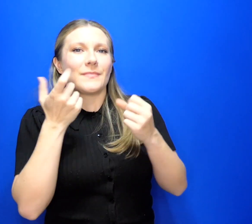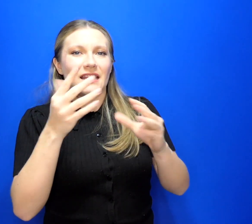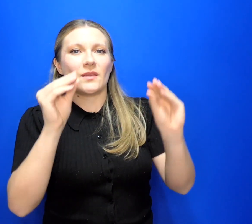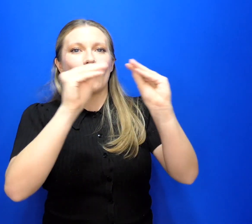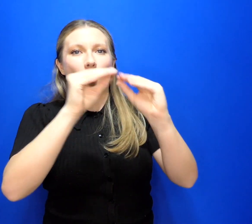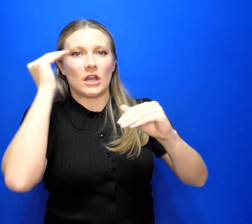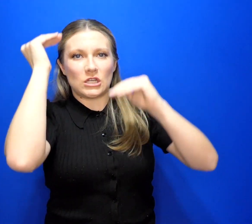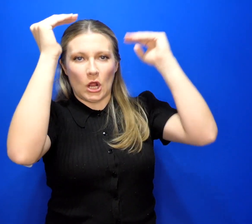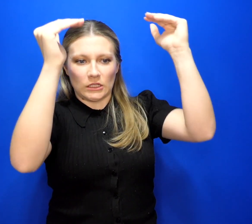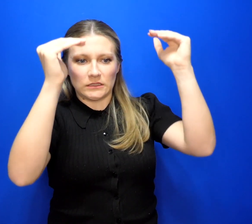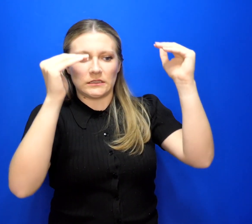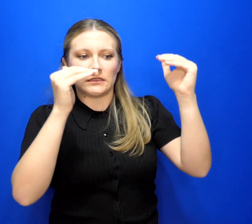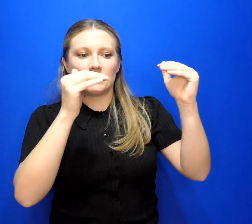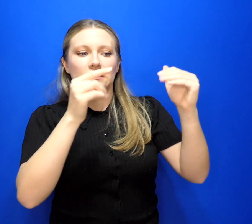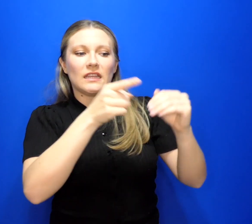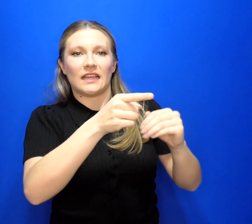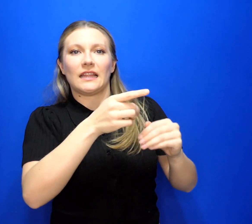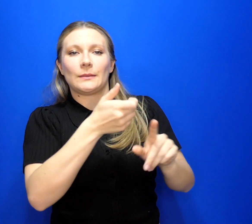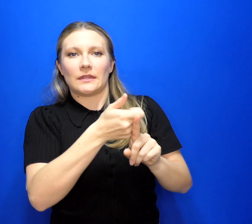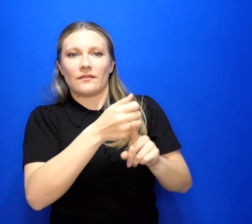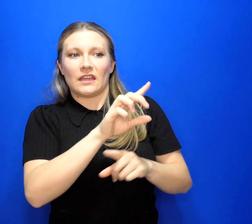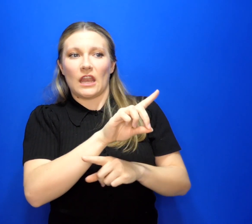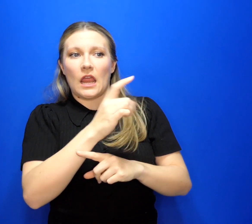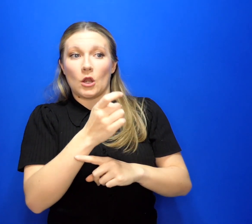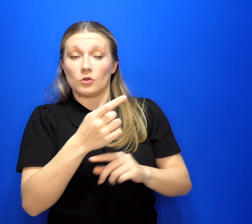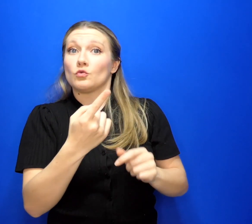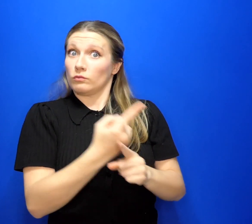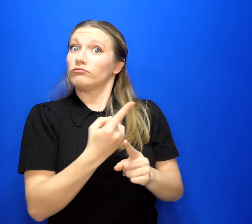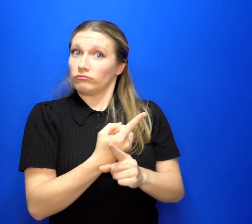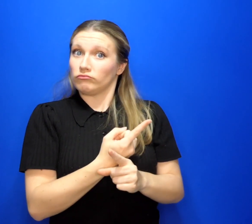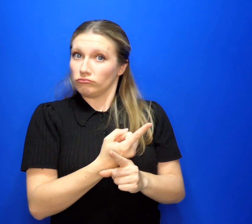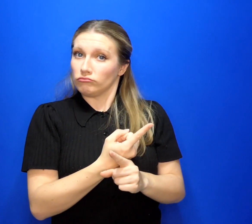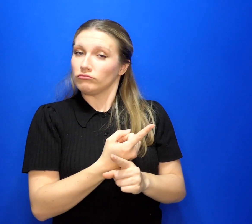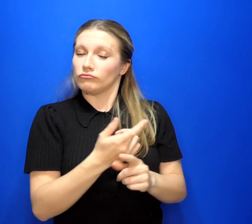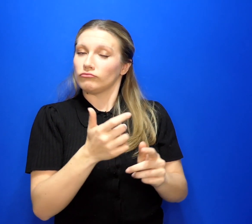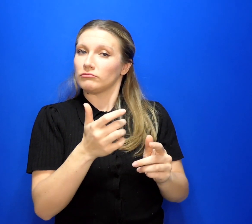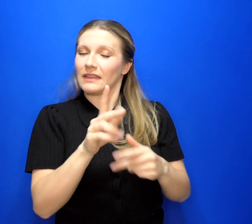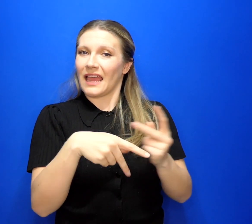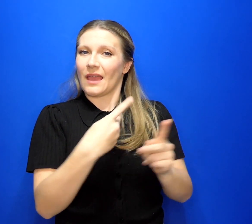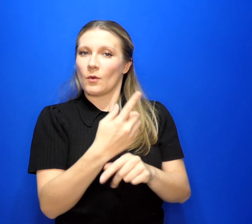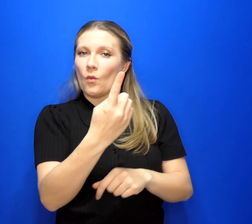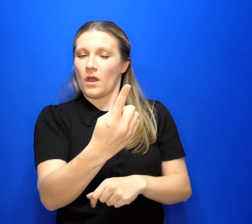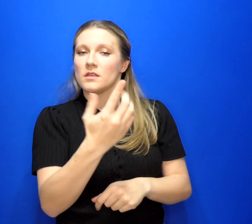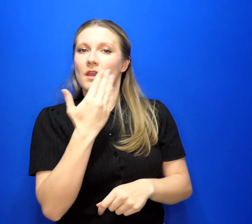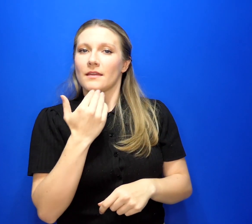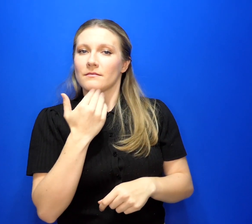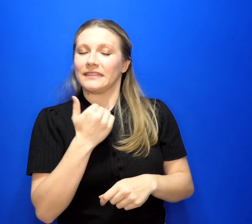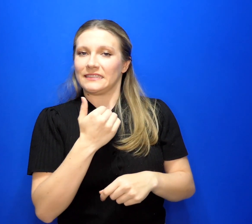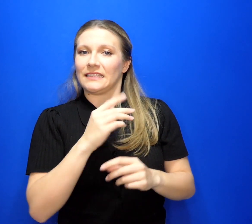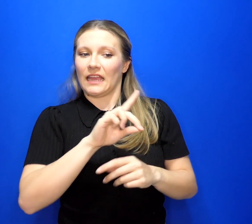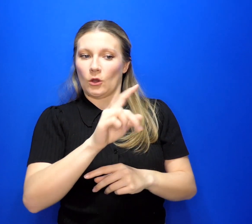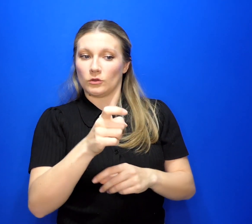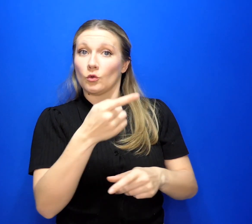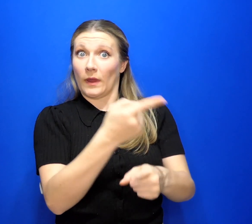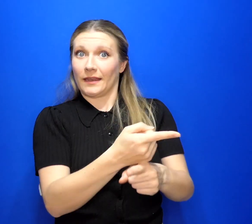more adults being diagnosed, let's say, correctly with type 1, but given more of a really